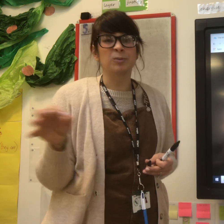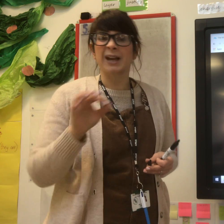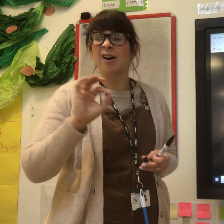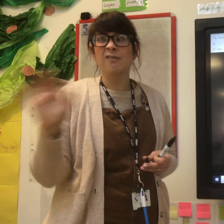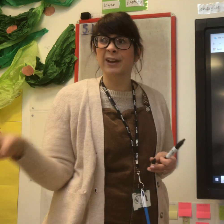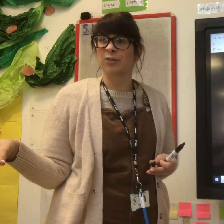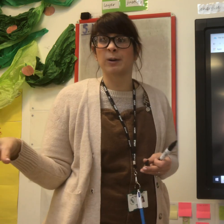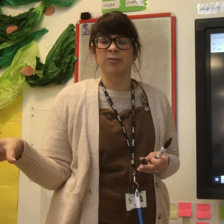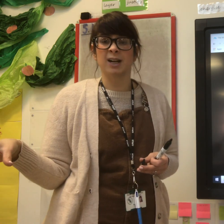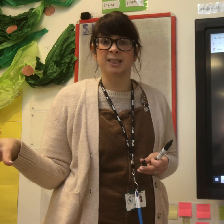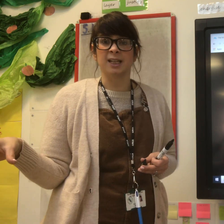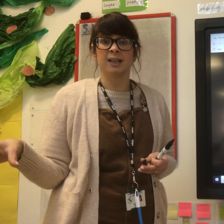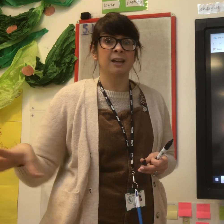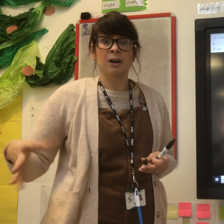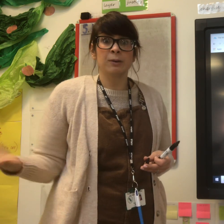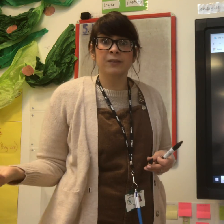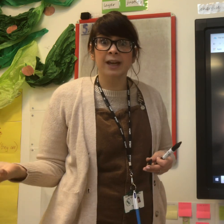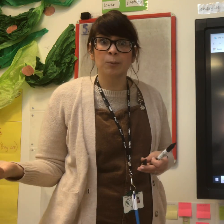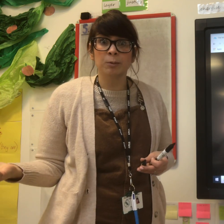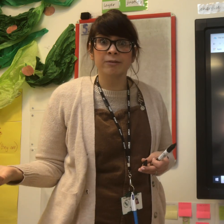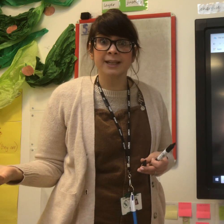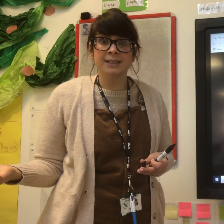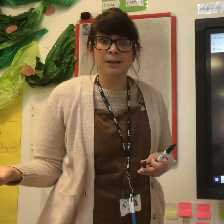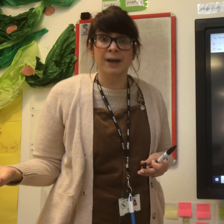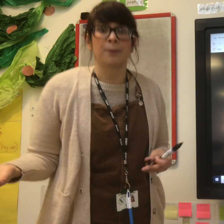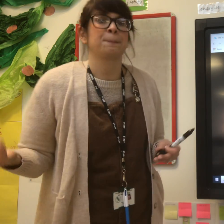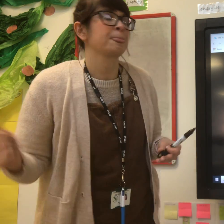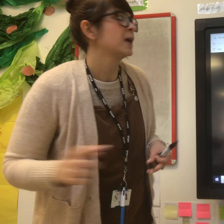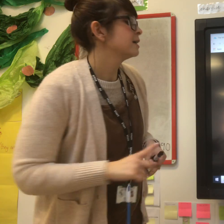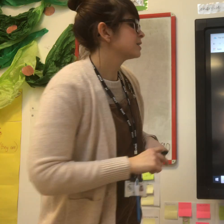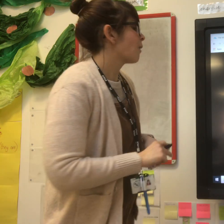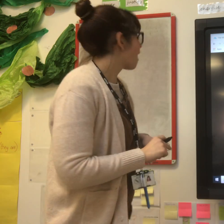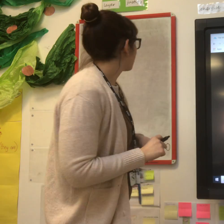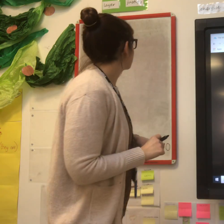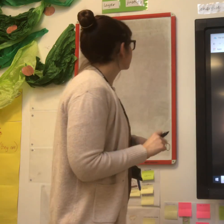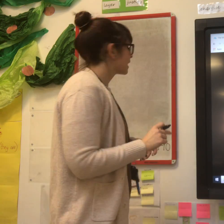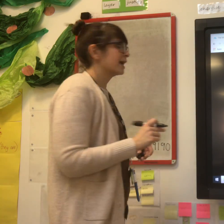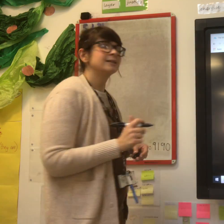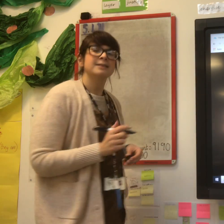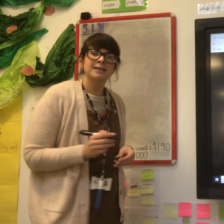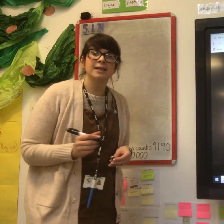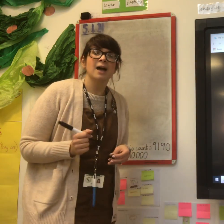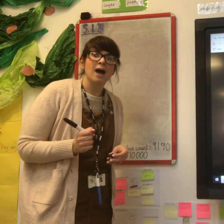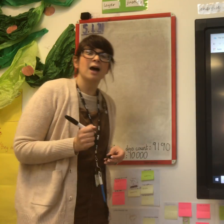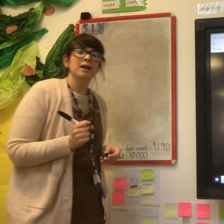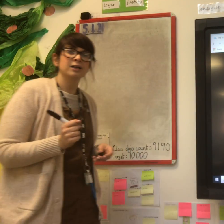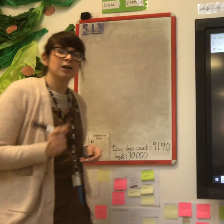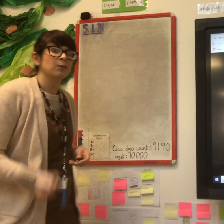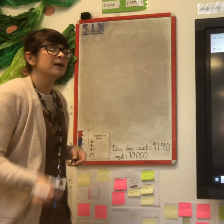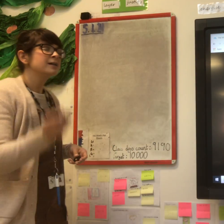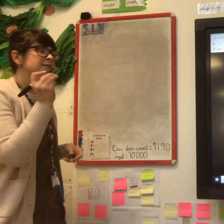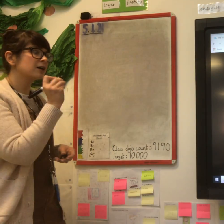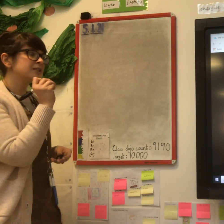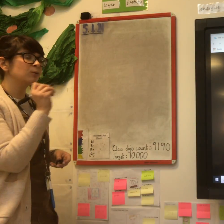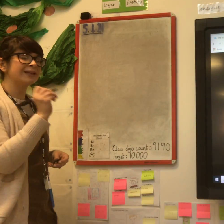we get halfway through our writing and we forget what we're writing about. So I can see a girl. Starting with